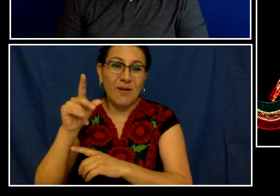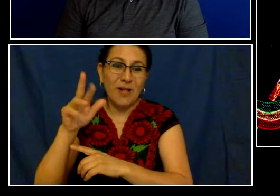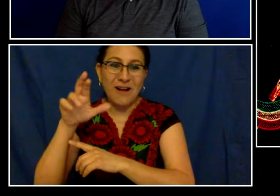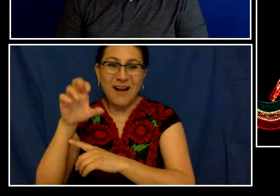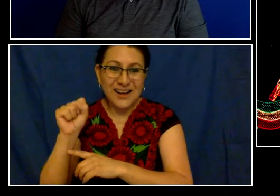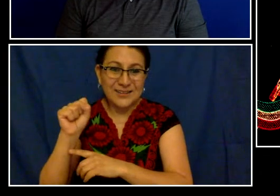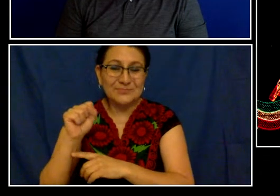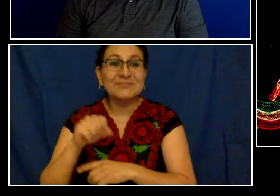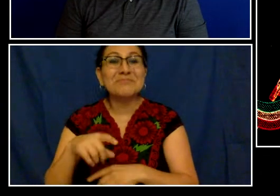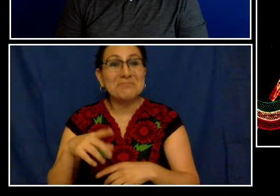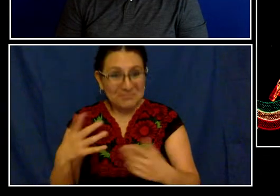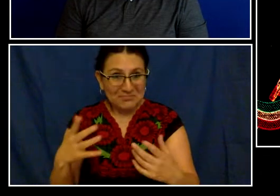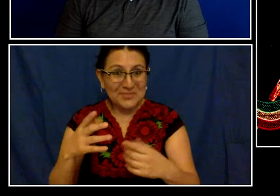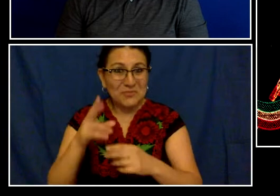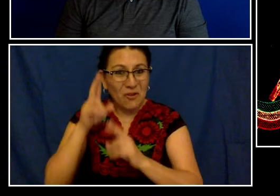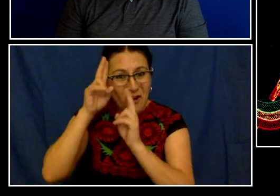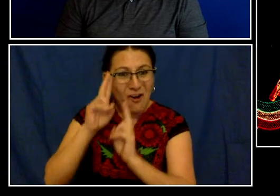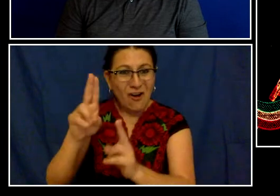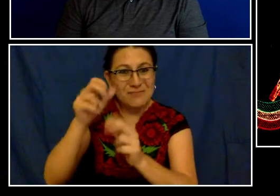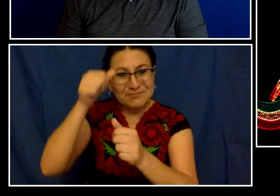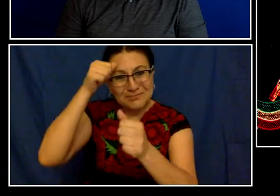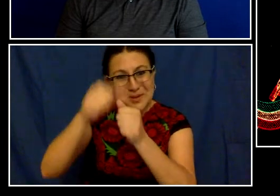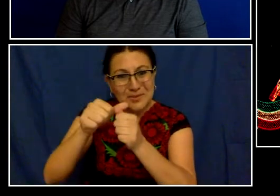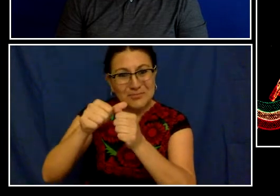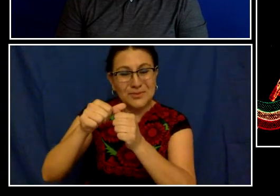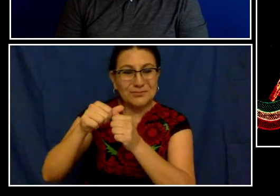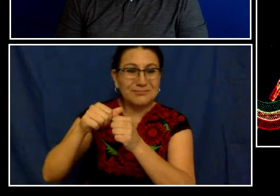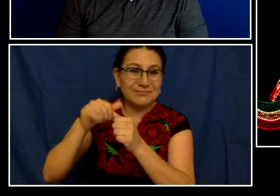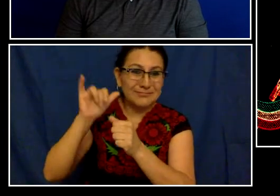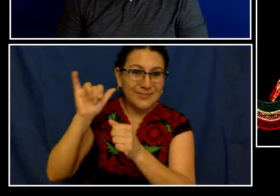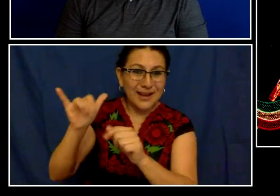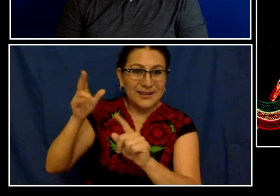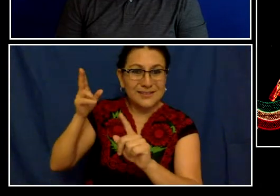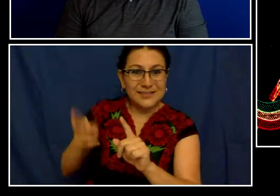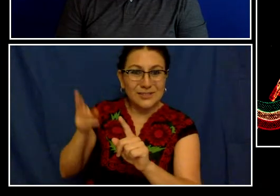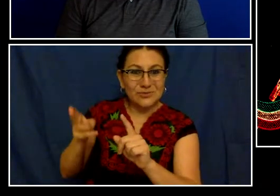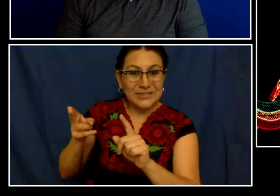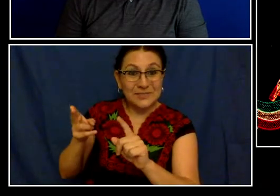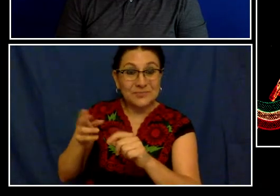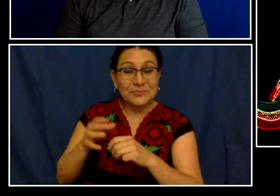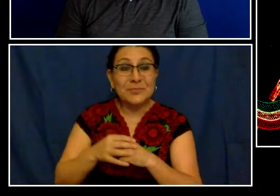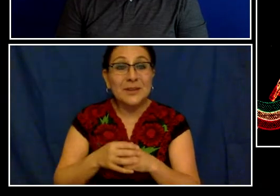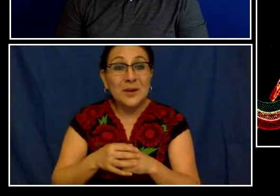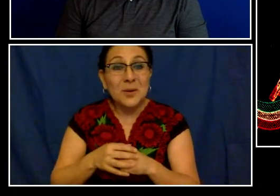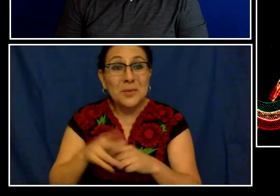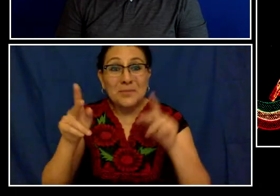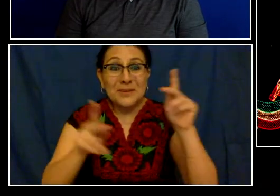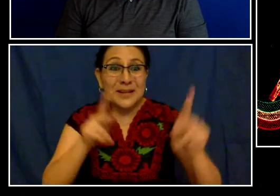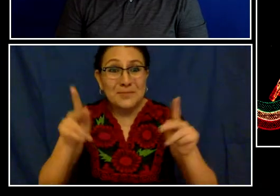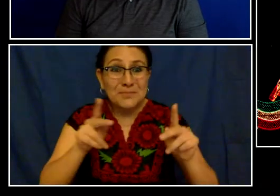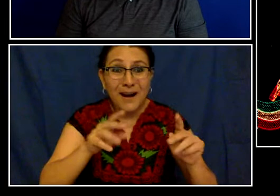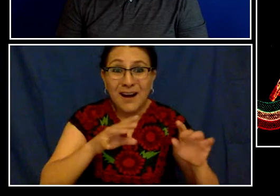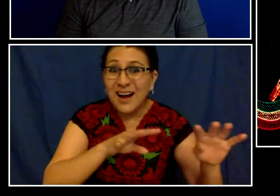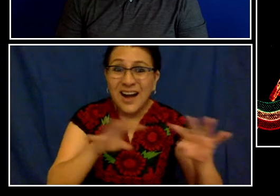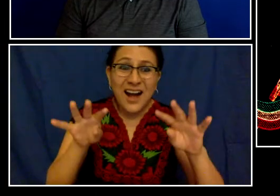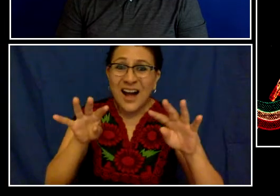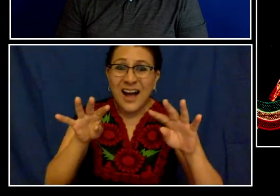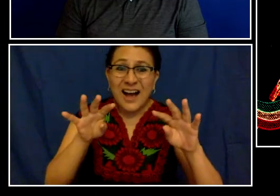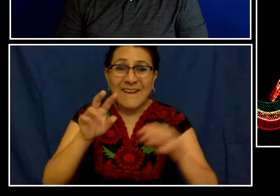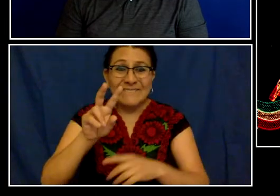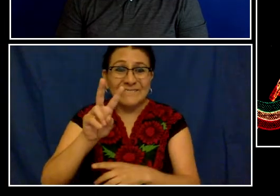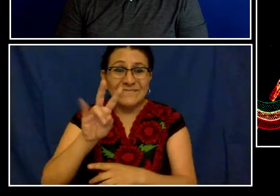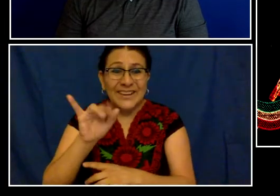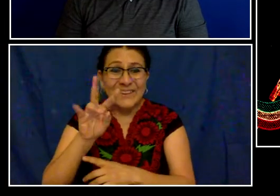okay, at the Grado de Dolores, and in honor and remembrance of the historical